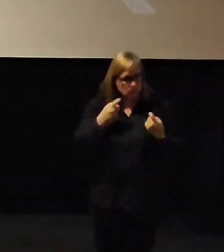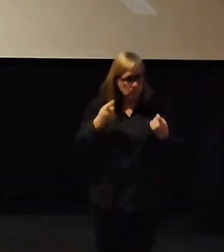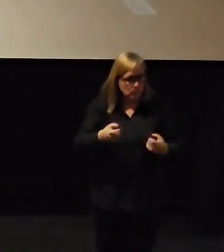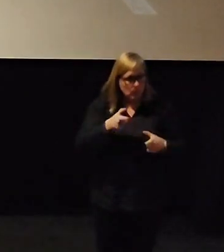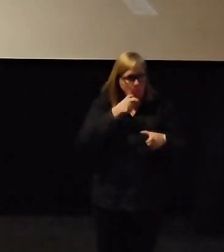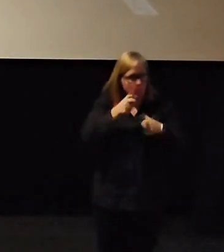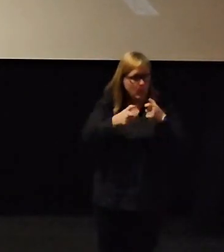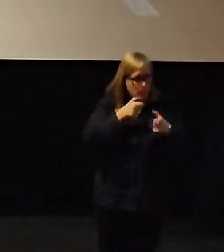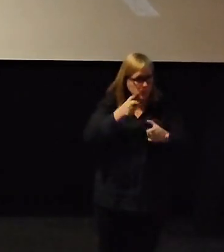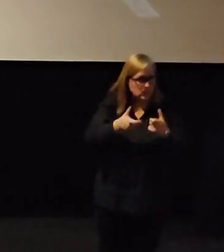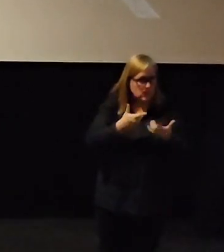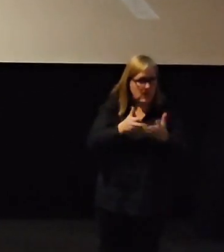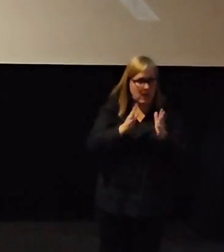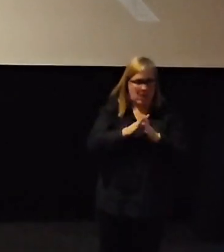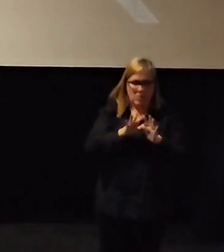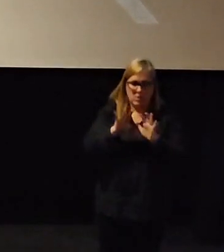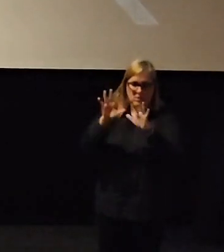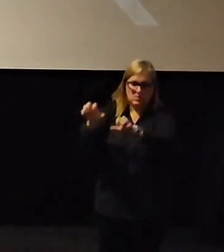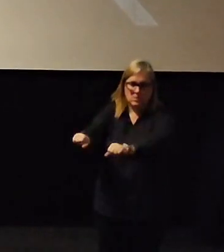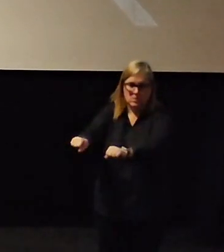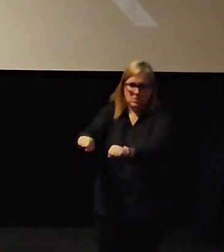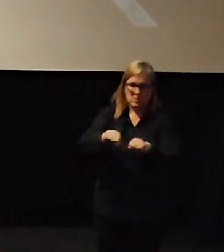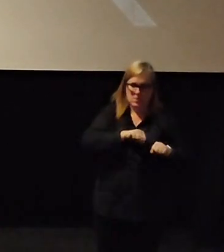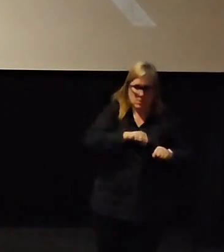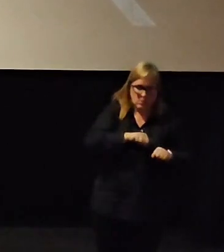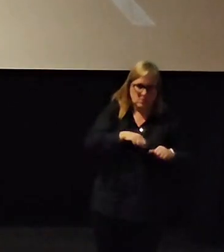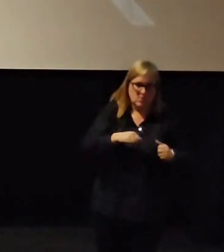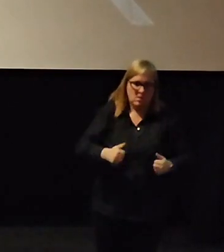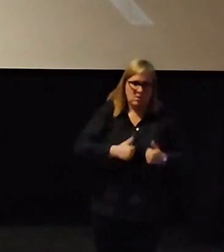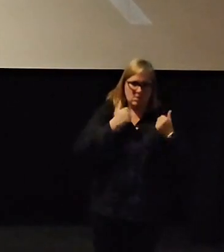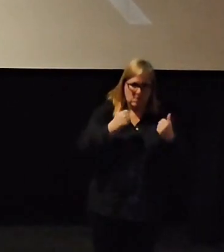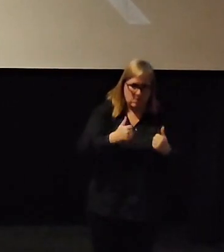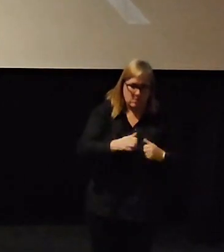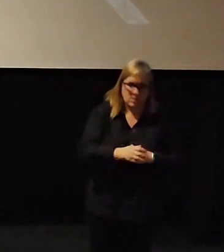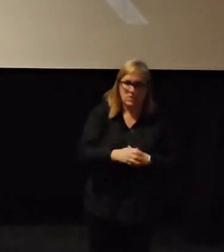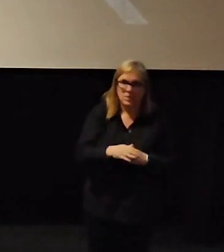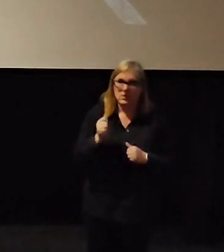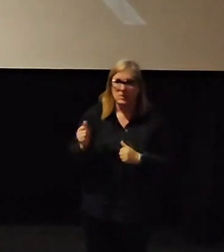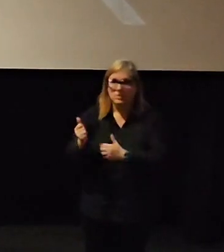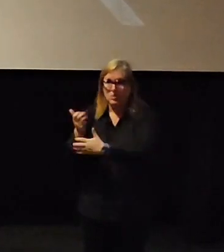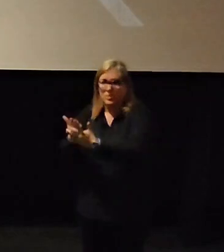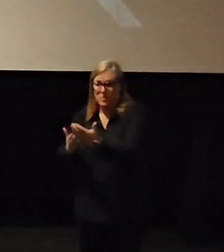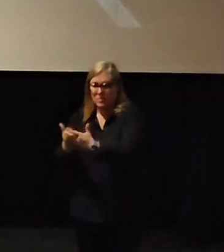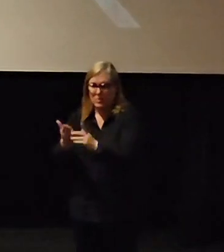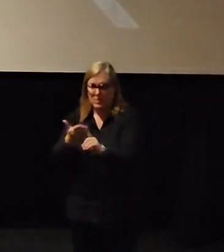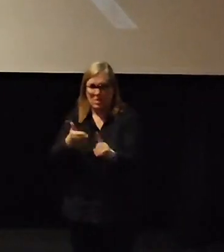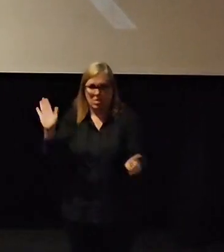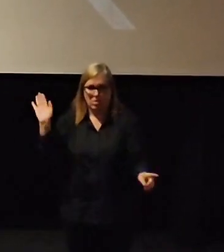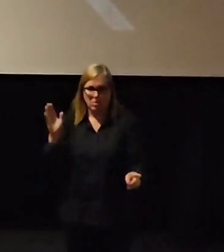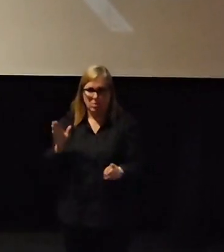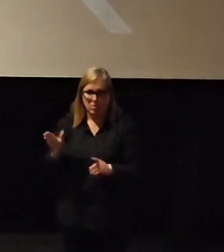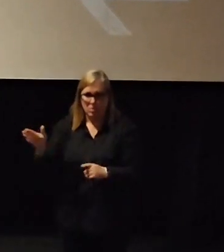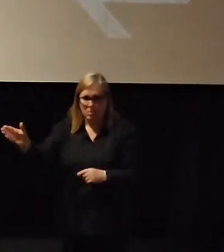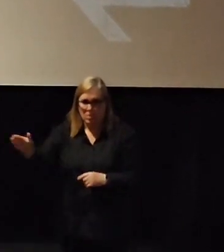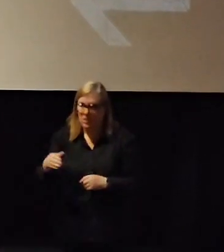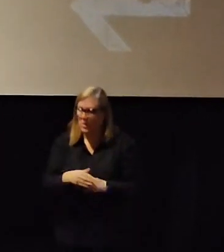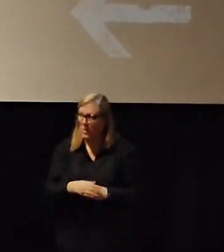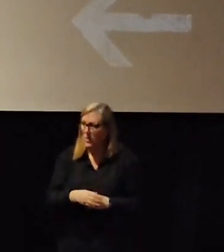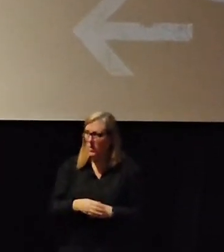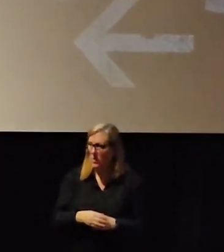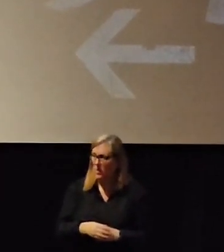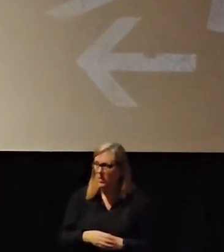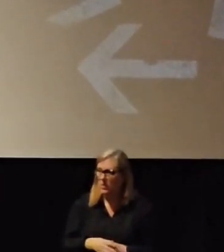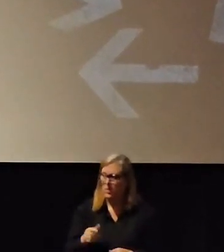work with how we read them. The narrative is doing so much to take us away from the solutions we need, and I'm going to end with some